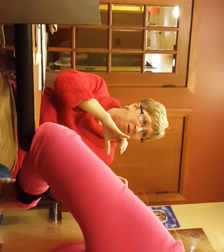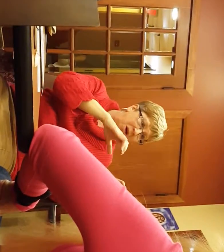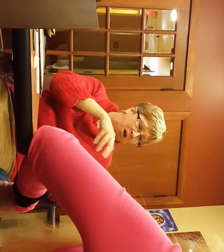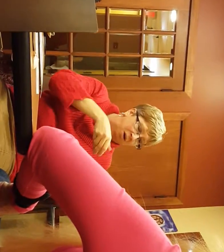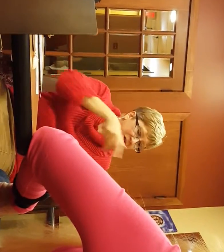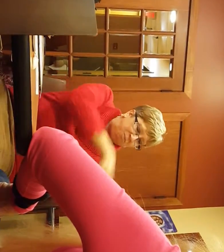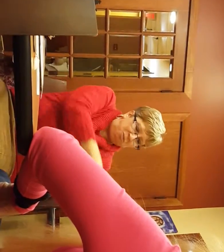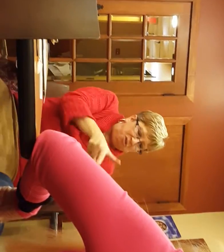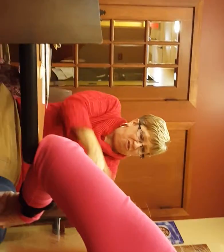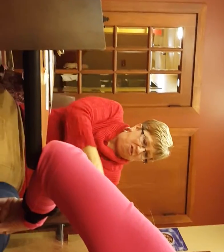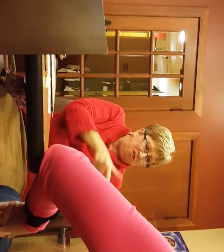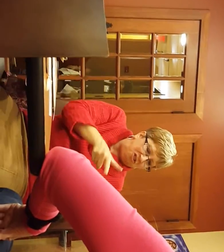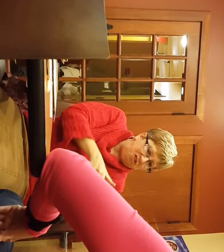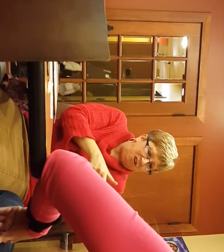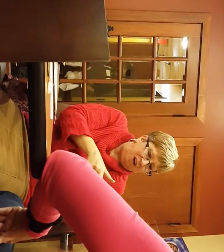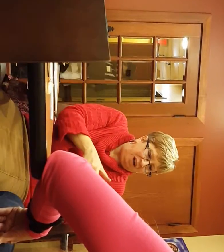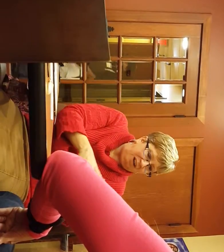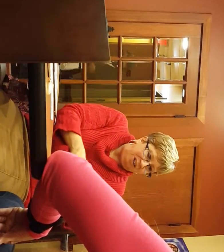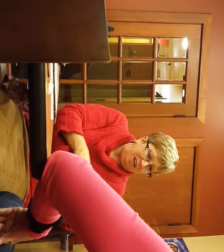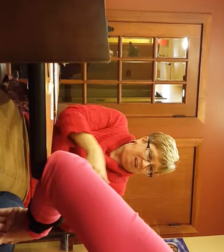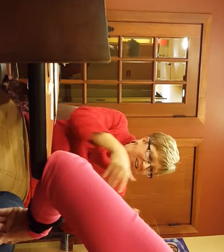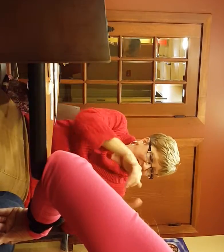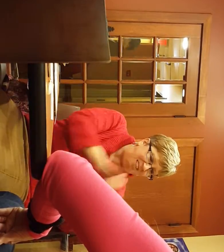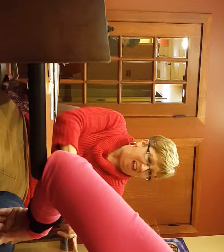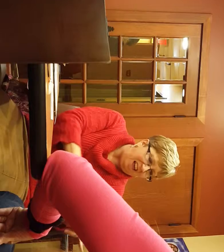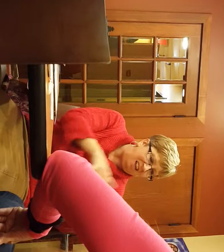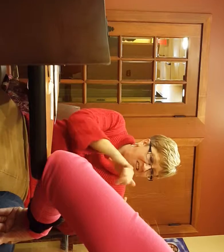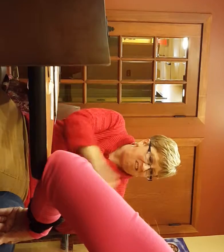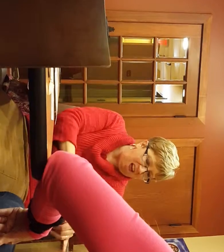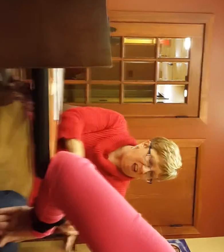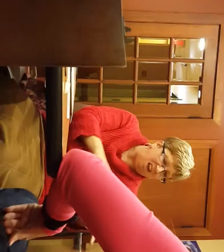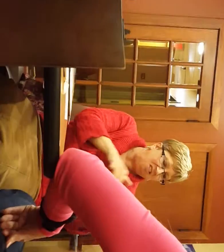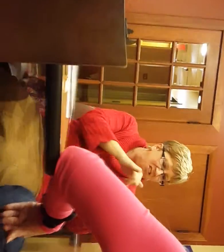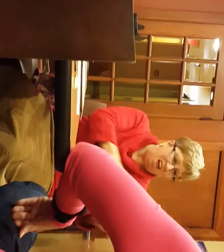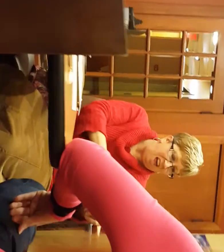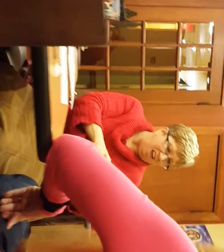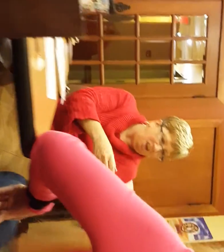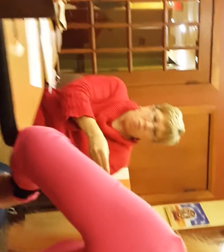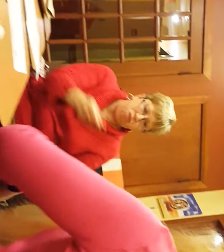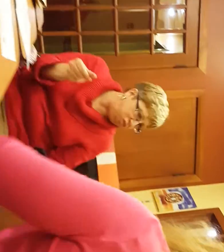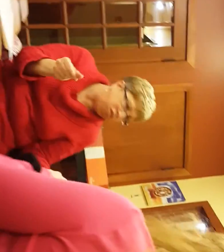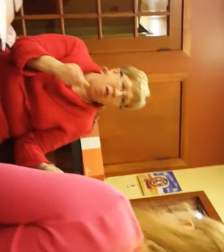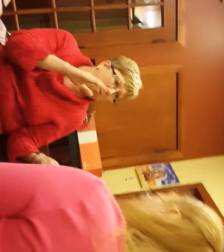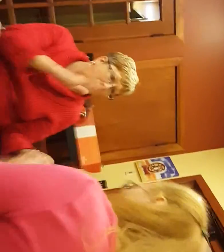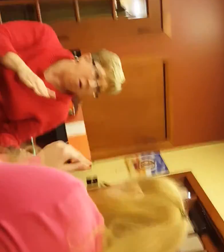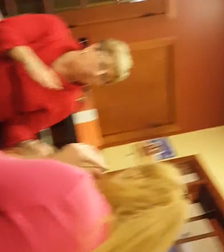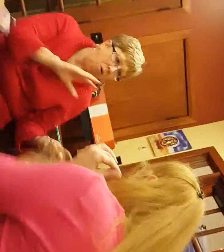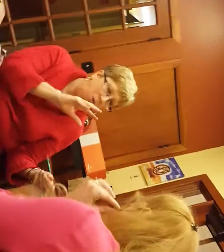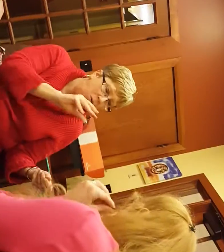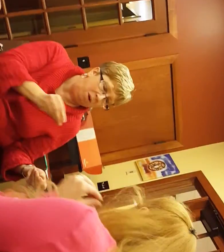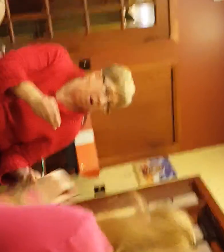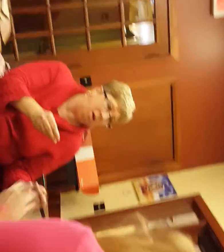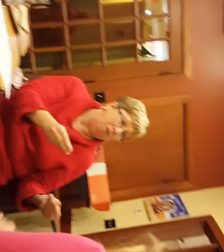only that, they start building up. They're found in women's breast tissue because of it. So here at Young, when he buys a farm, it has to be at least